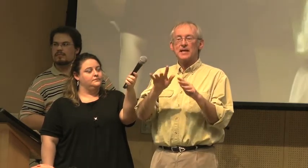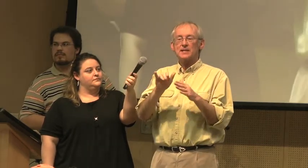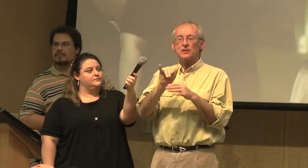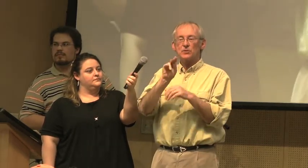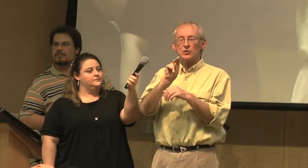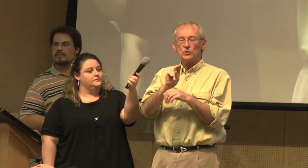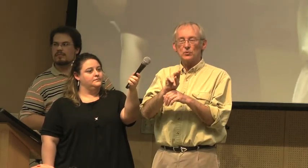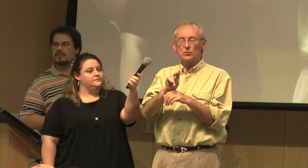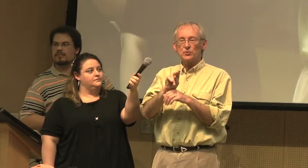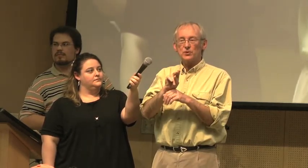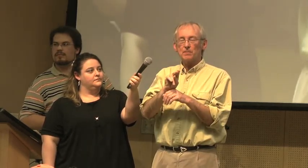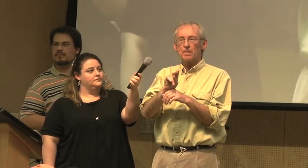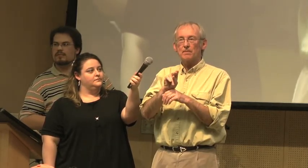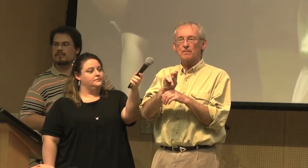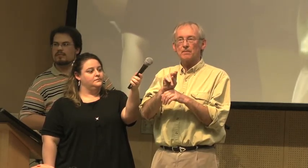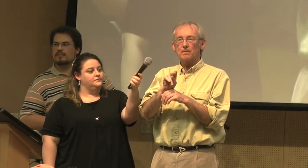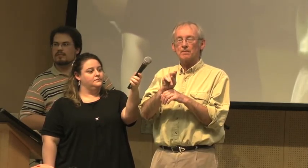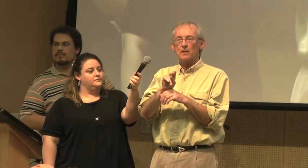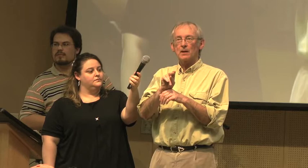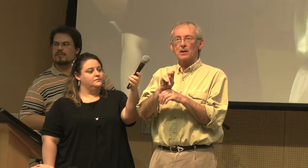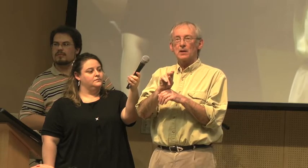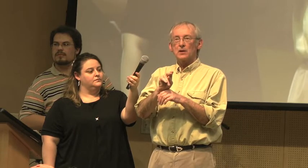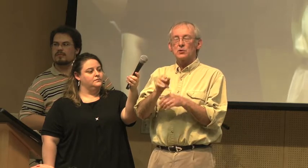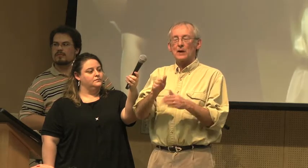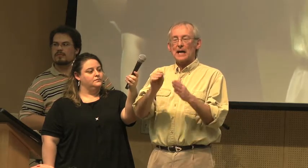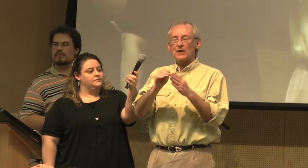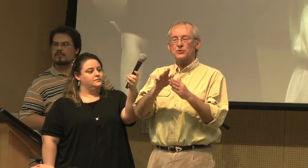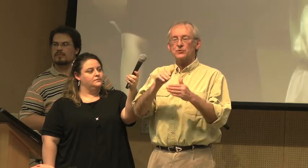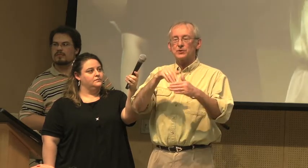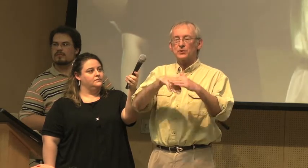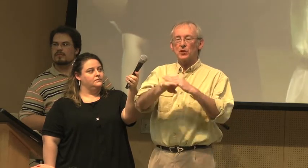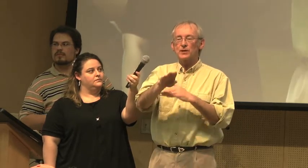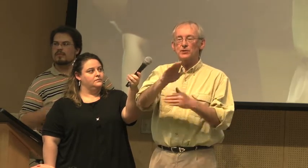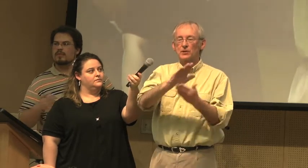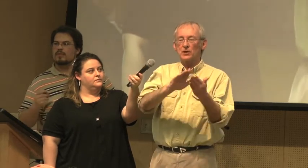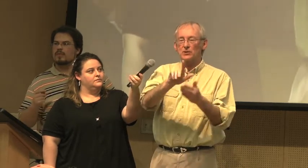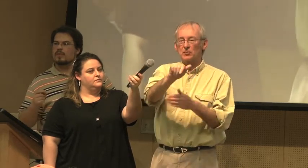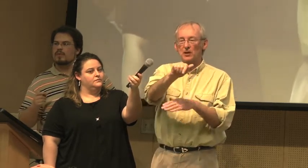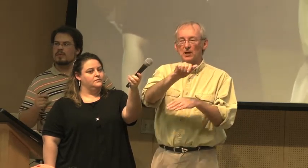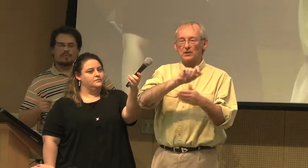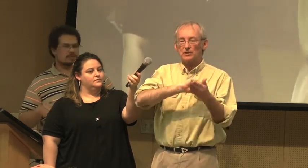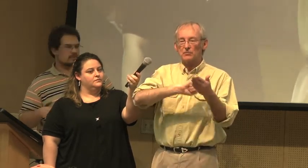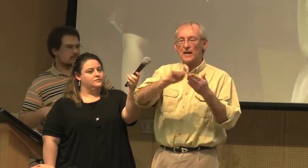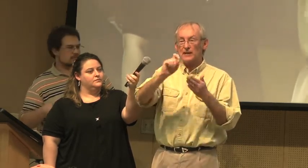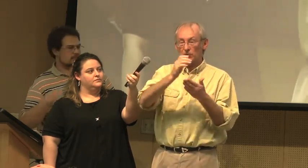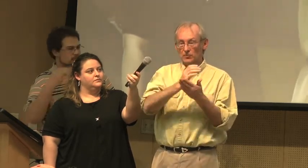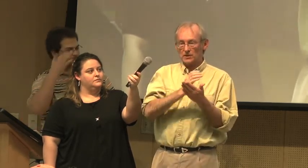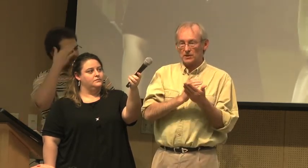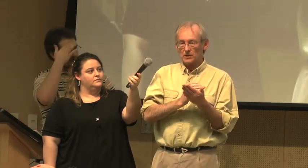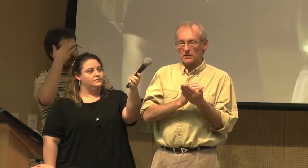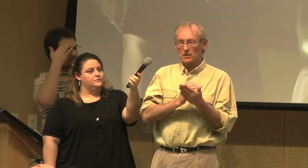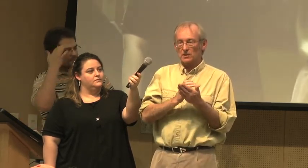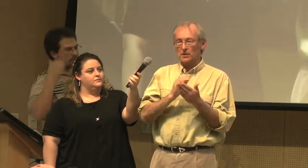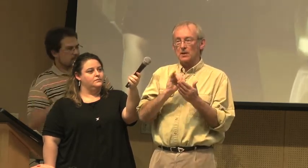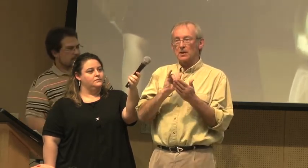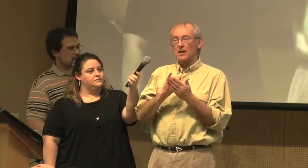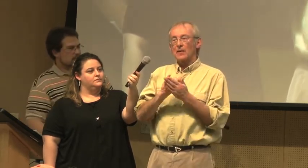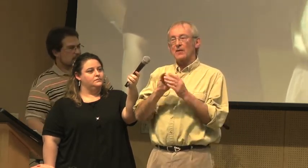test that was used to allow students to go into the College of Liberal Arts writing course. That was